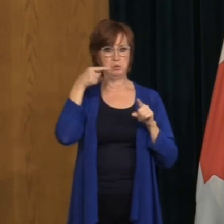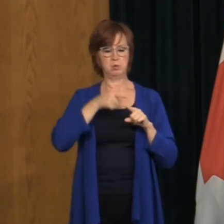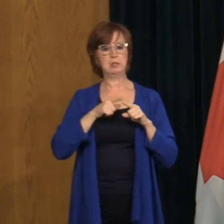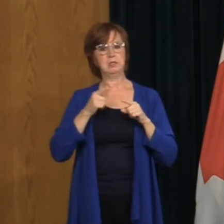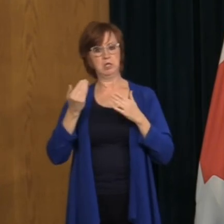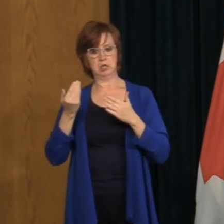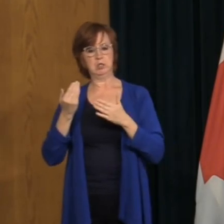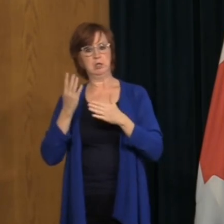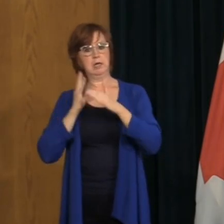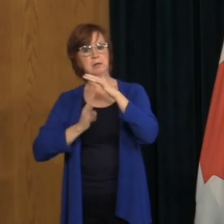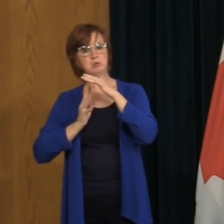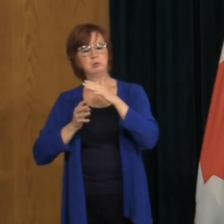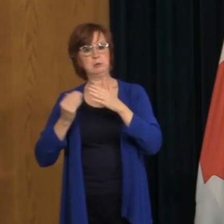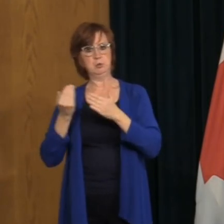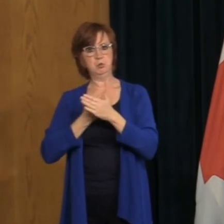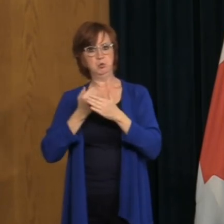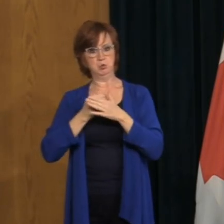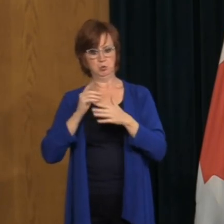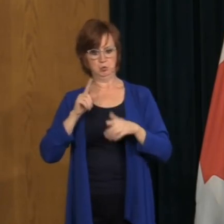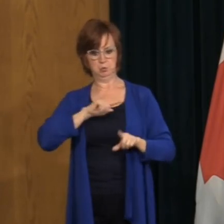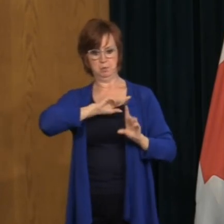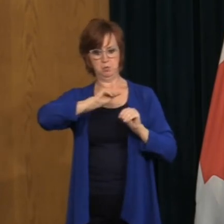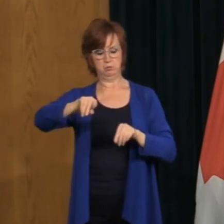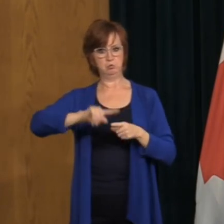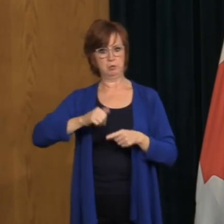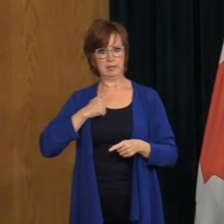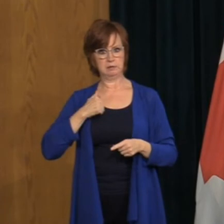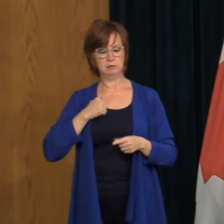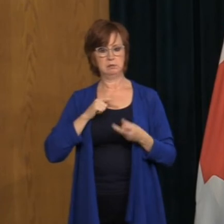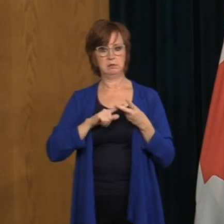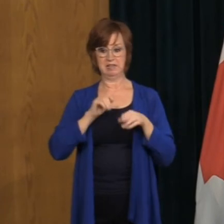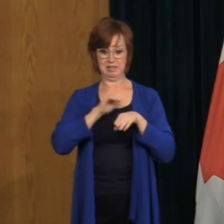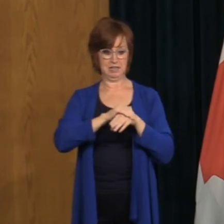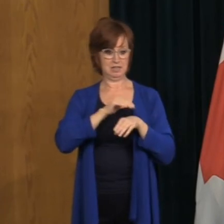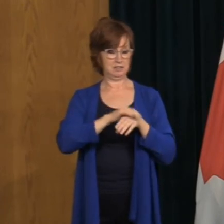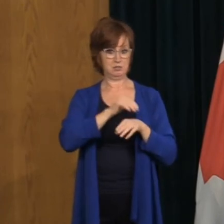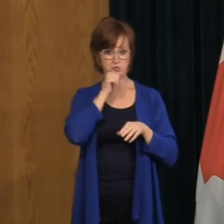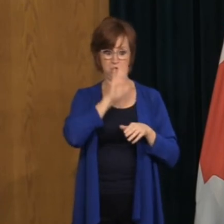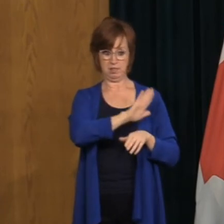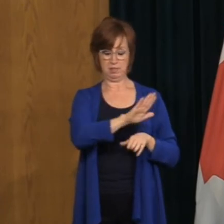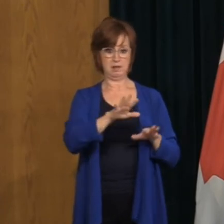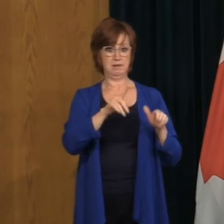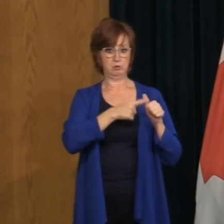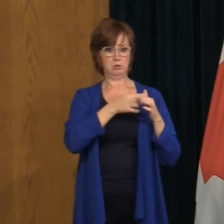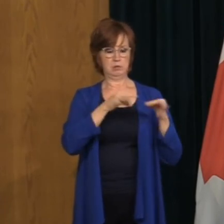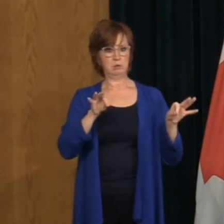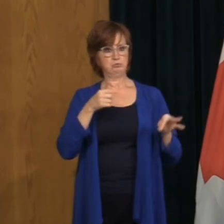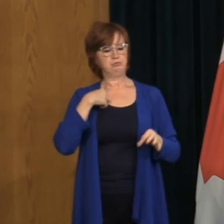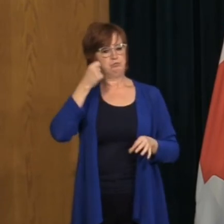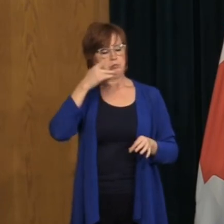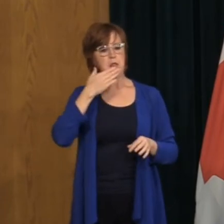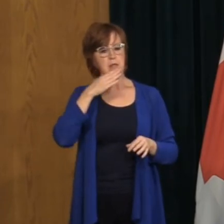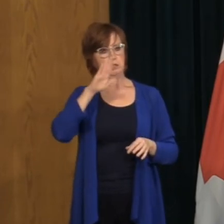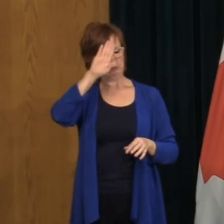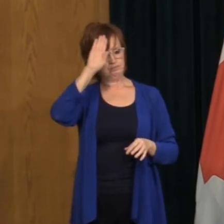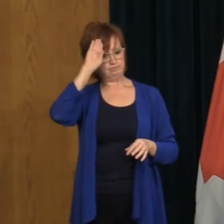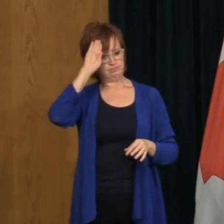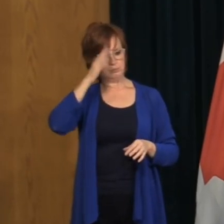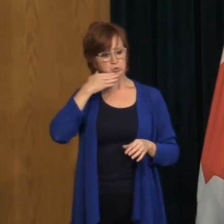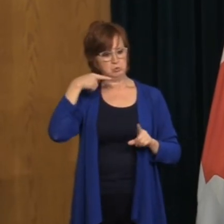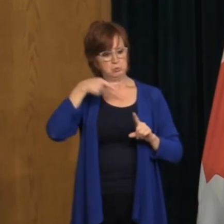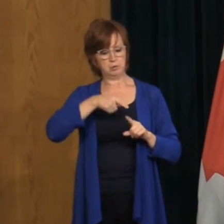new Canadians and Canadians where English is not their first language is well taken. You have a follow-up,